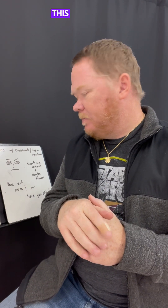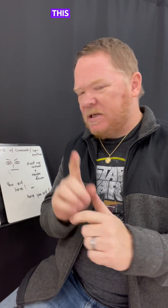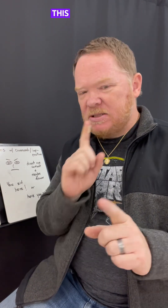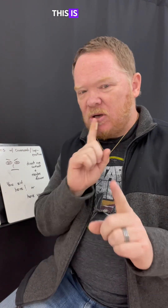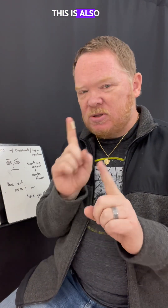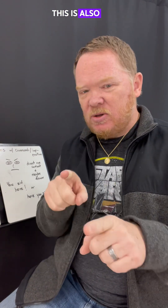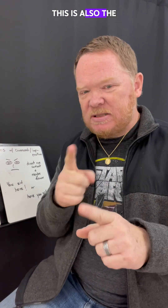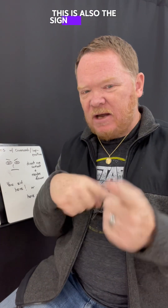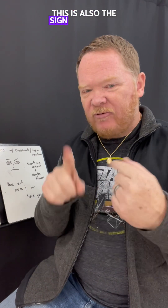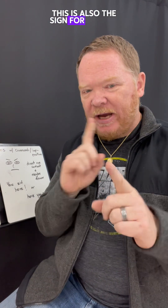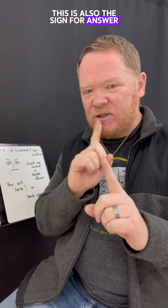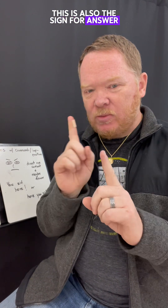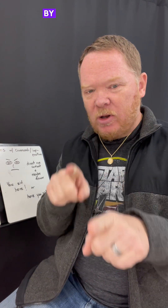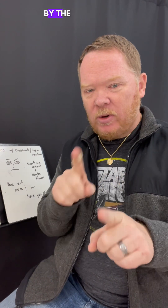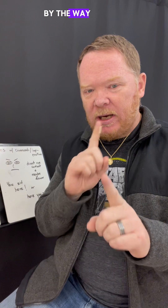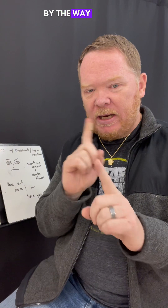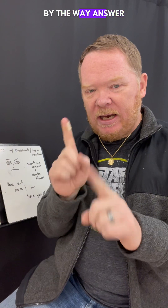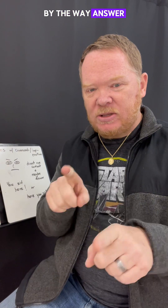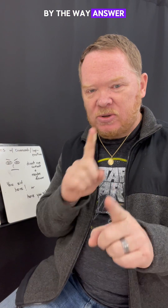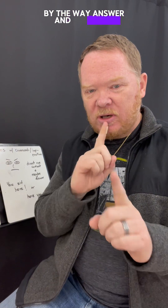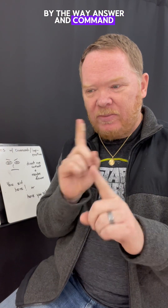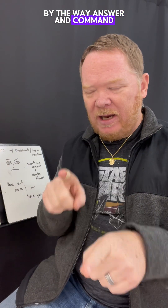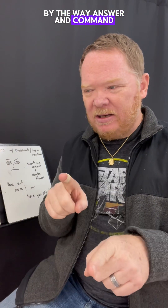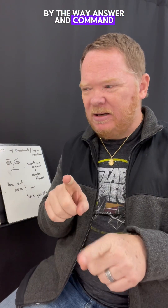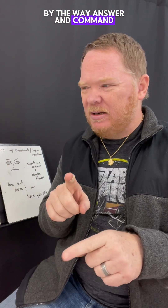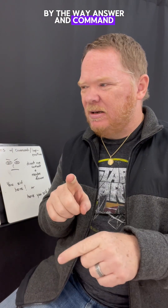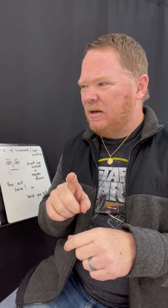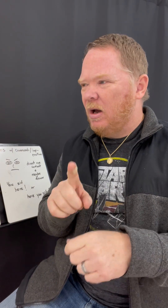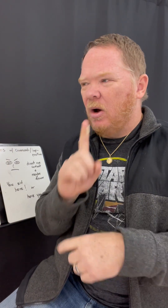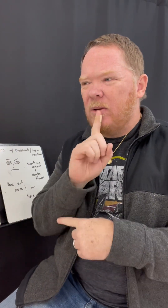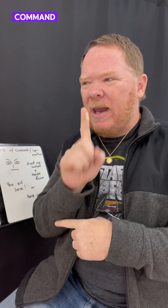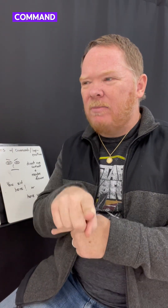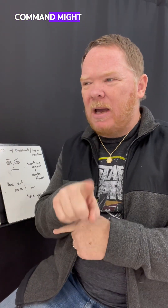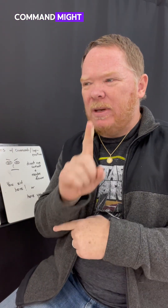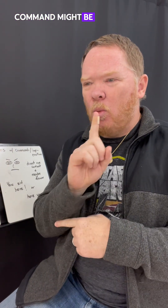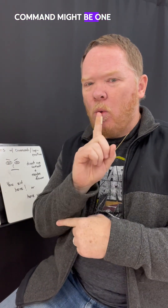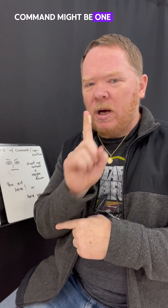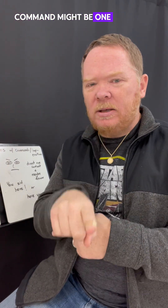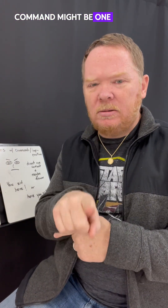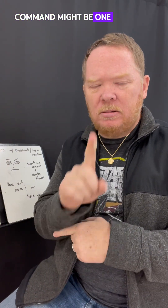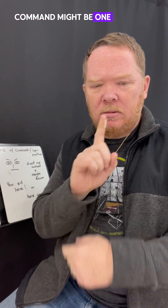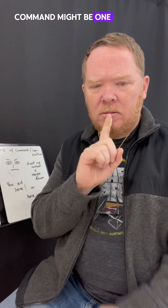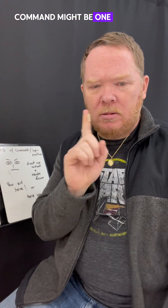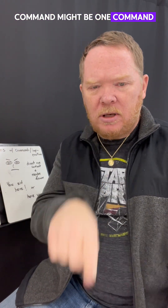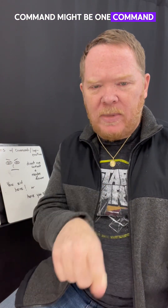This is also the sign for answer, by the way. Answer and command. Command might be 1, command.